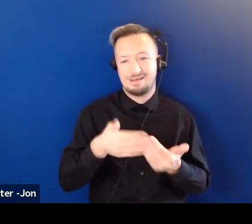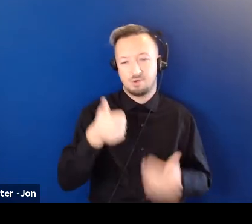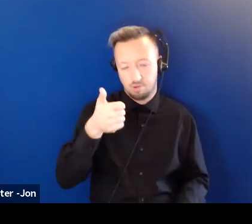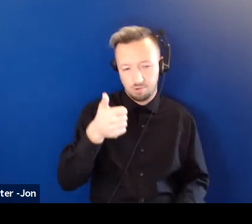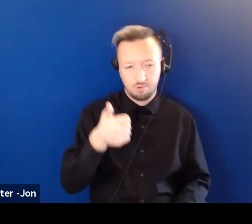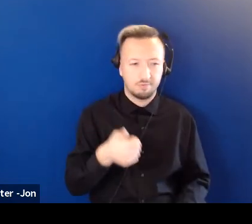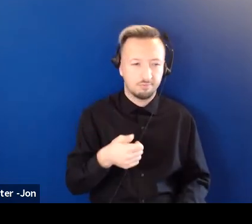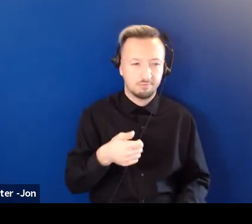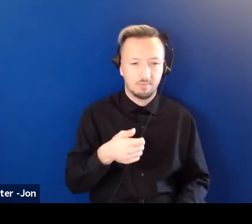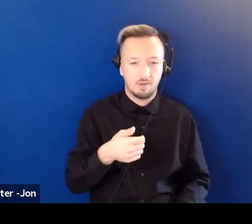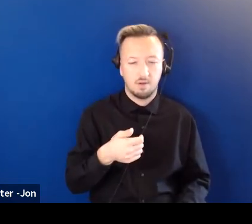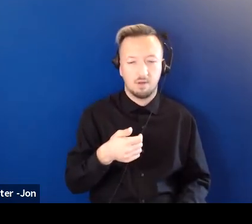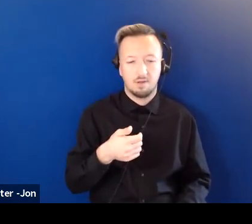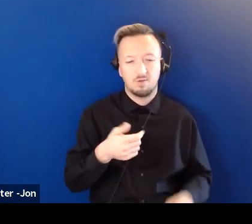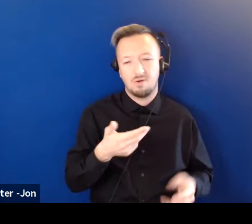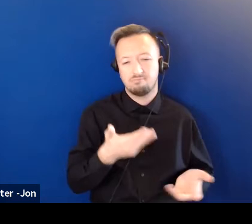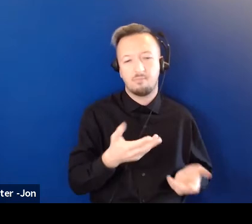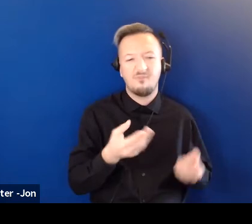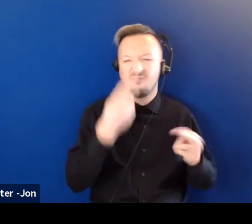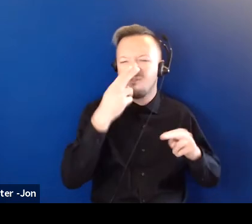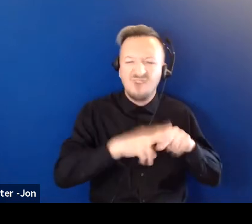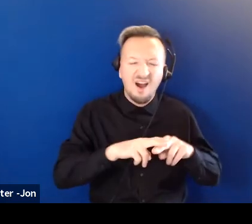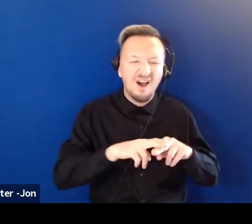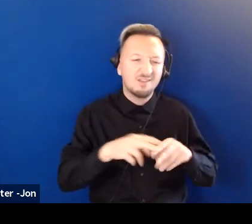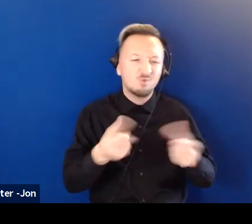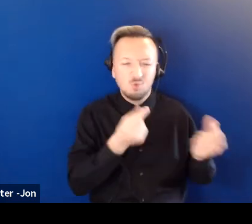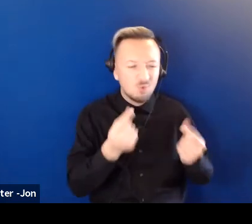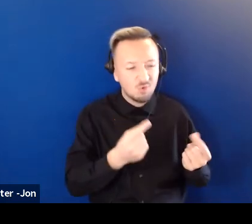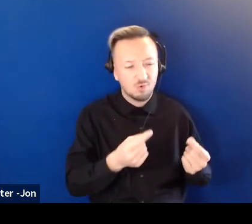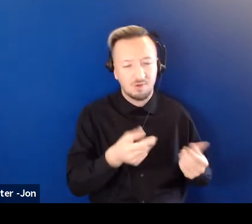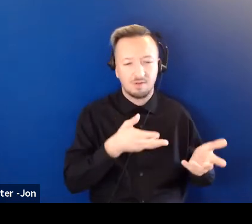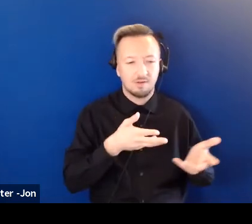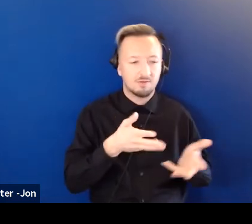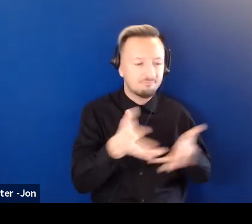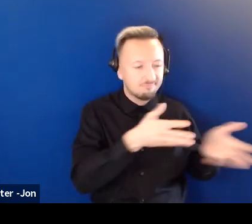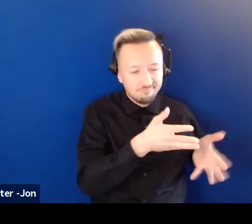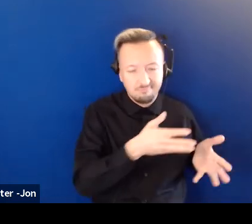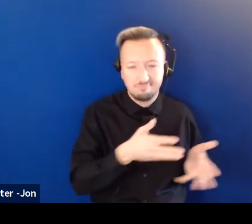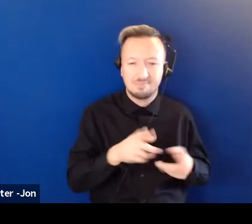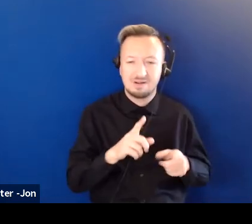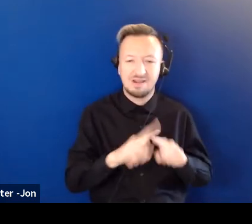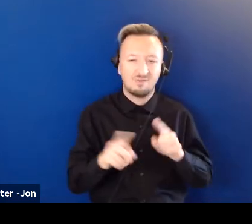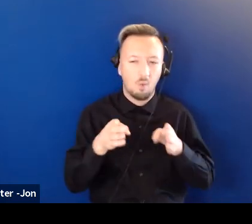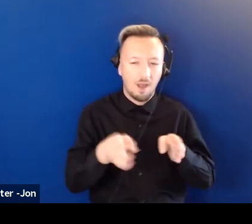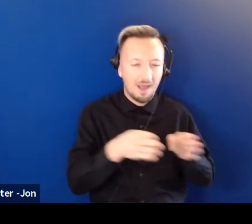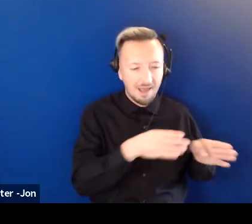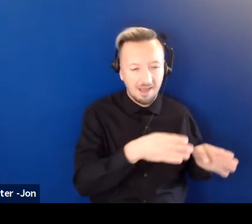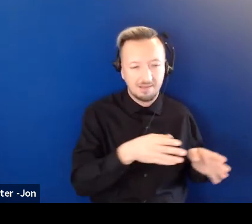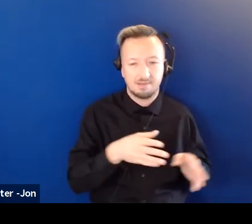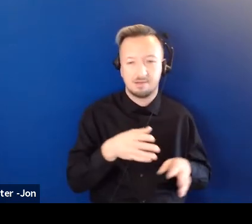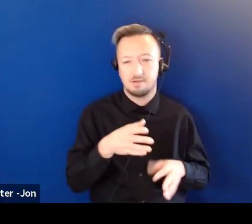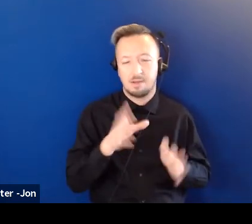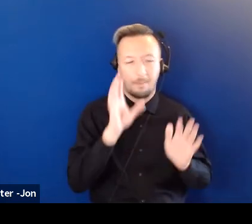fun activities that were interactive with multiple modes of